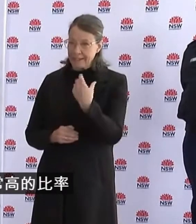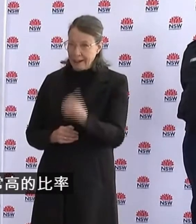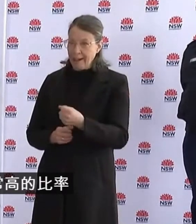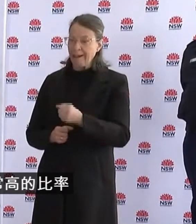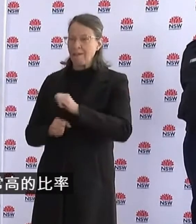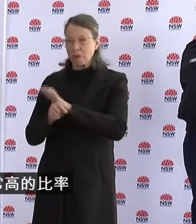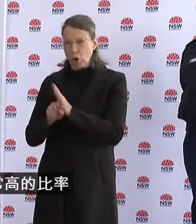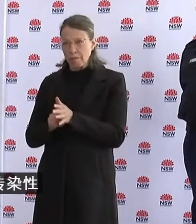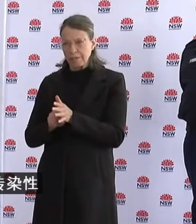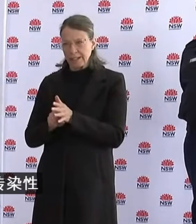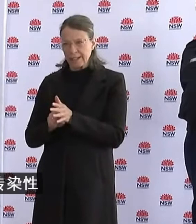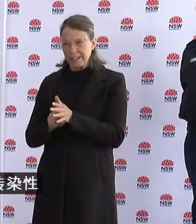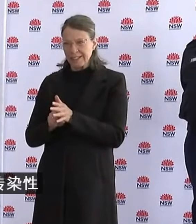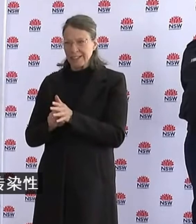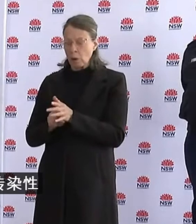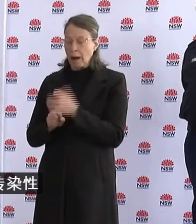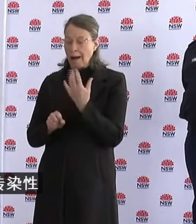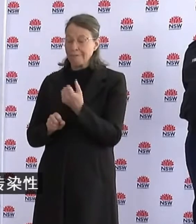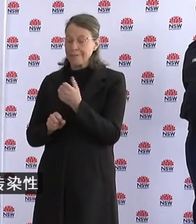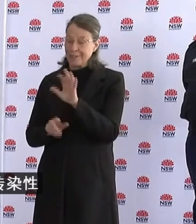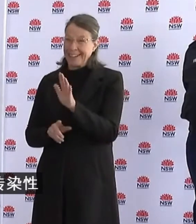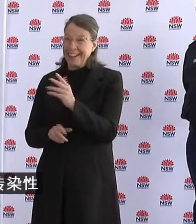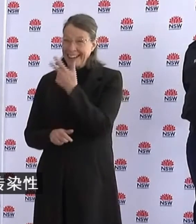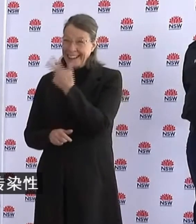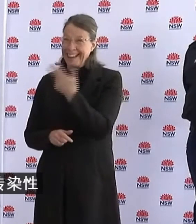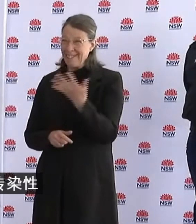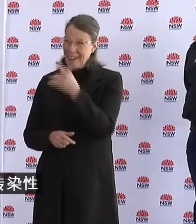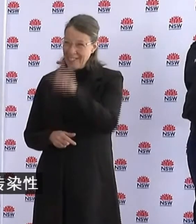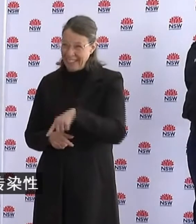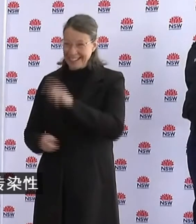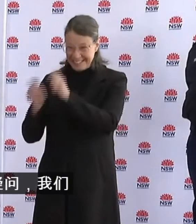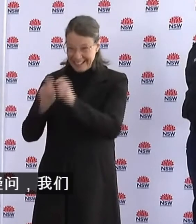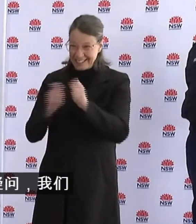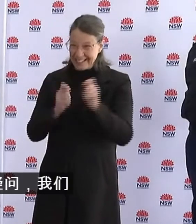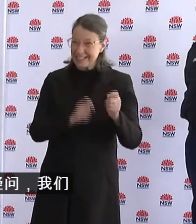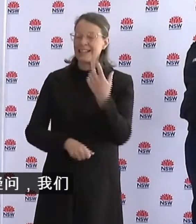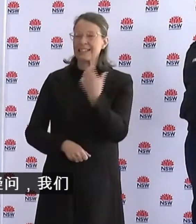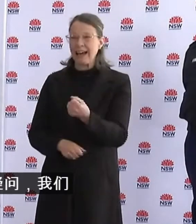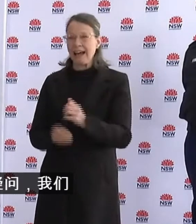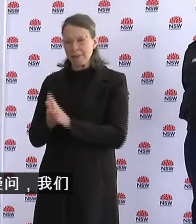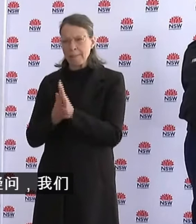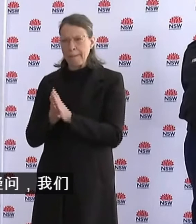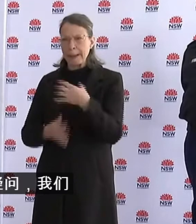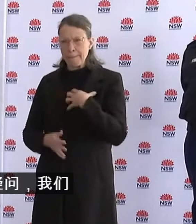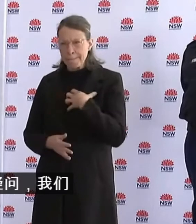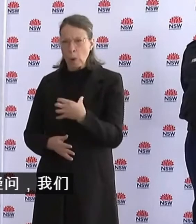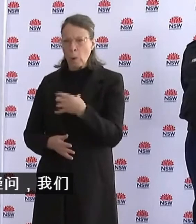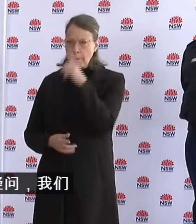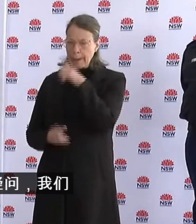a very high rate of results, at least 48 who are infectious during that time in the